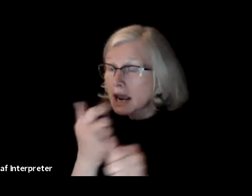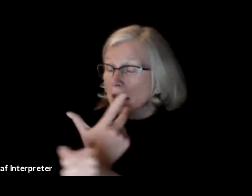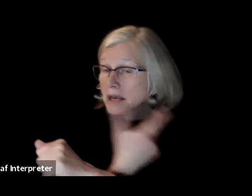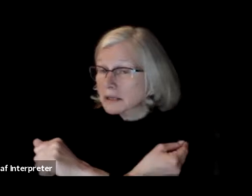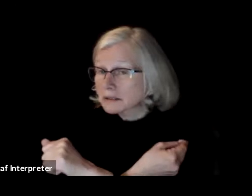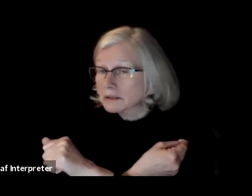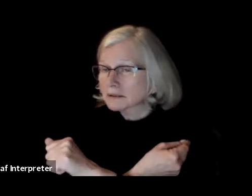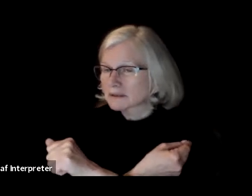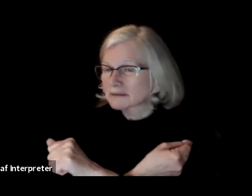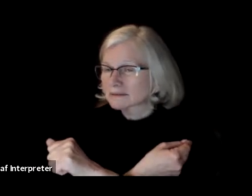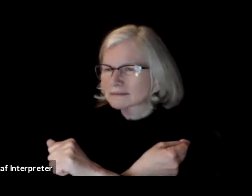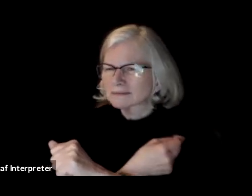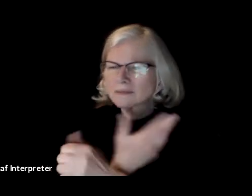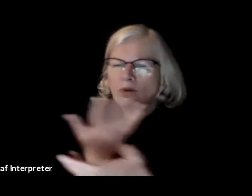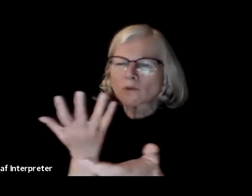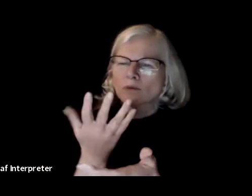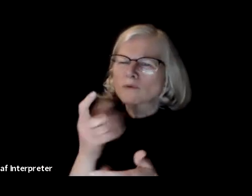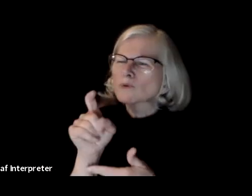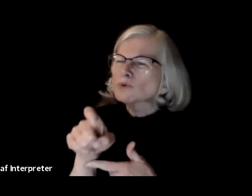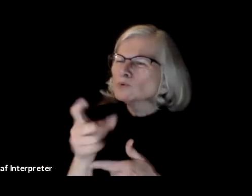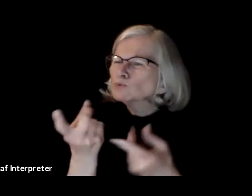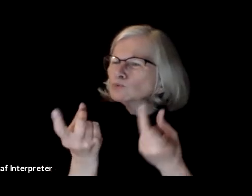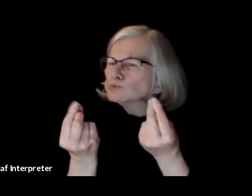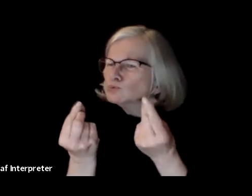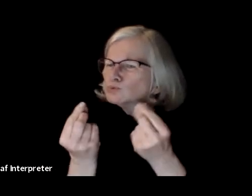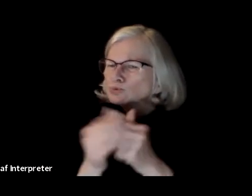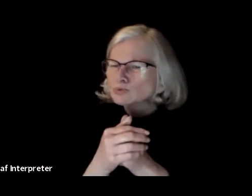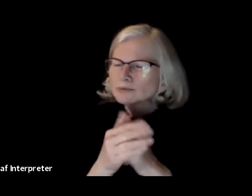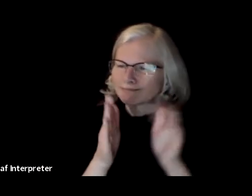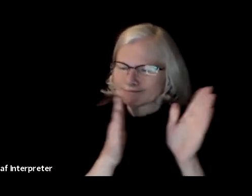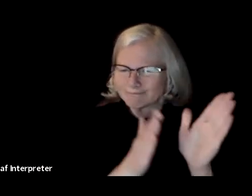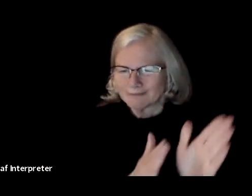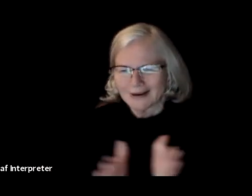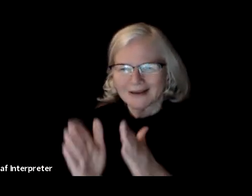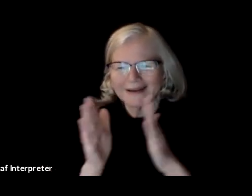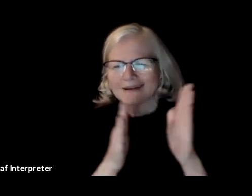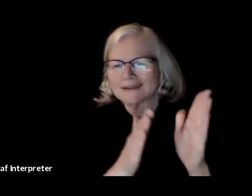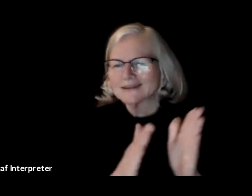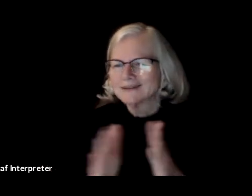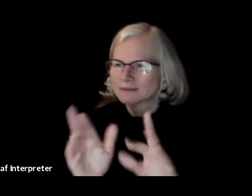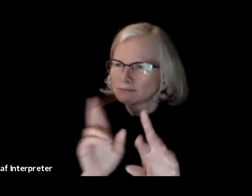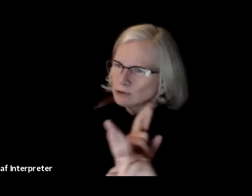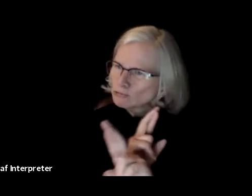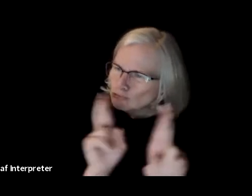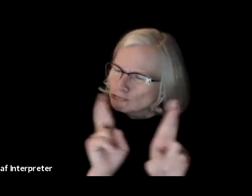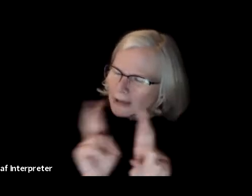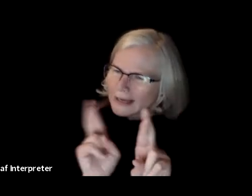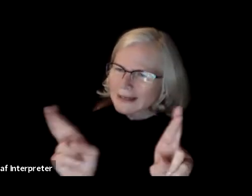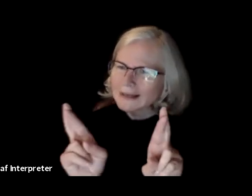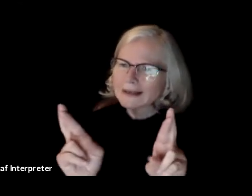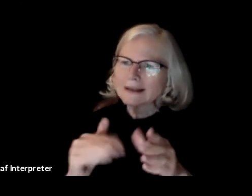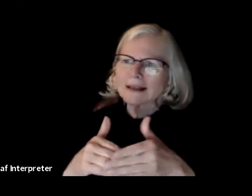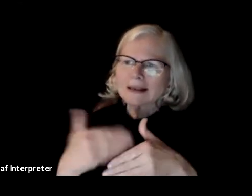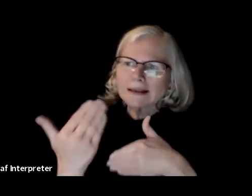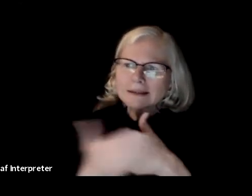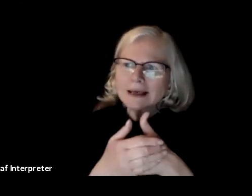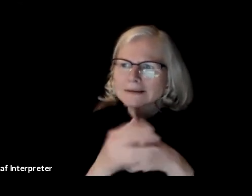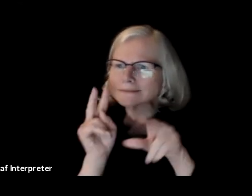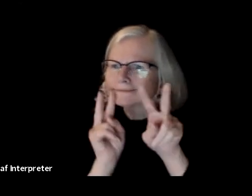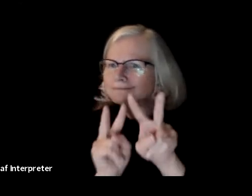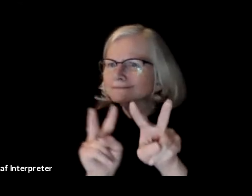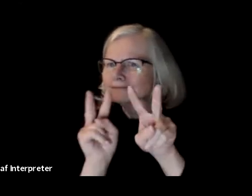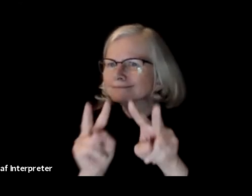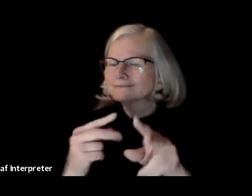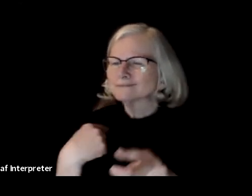what do we need to do to plan together and to just kind of get ready to get into the next stage? So that's the purpose of talking to them, as we do